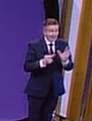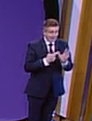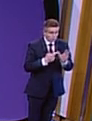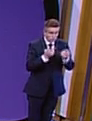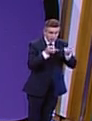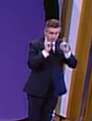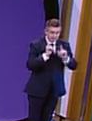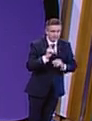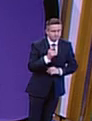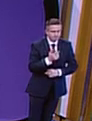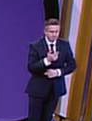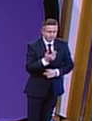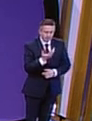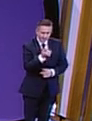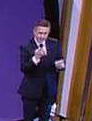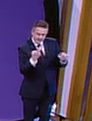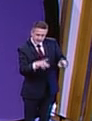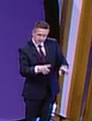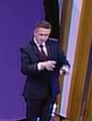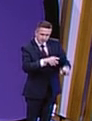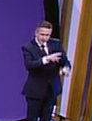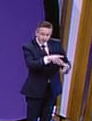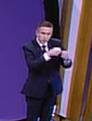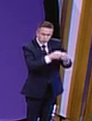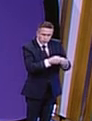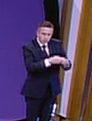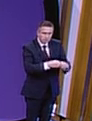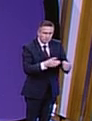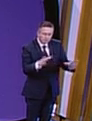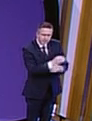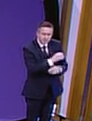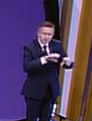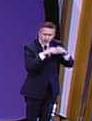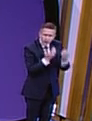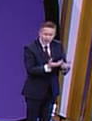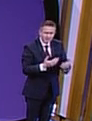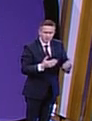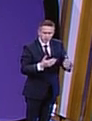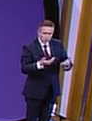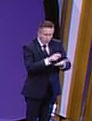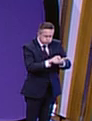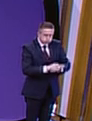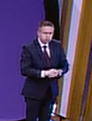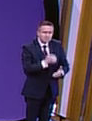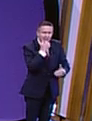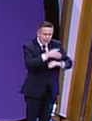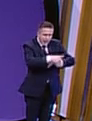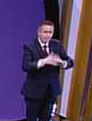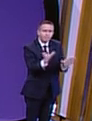student misses a deadline or isn't attending classes, which for many departments are almost all compulsory, then it's